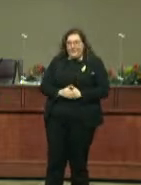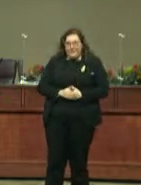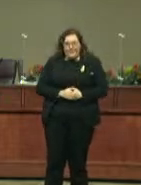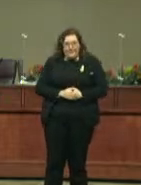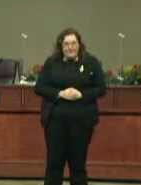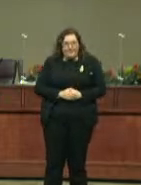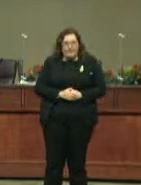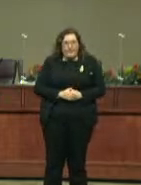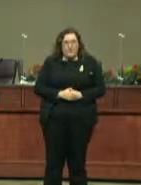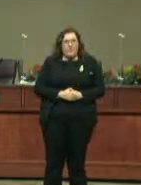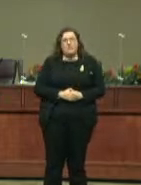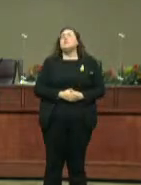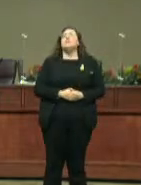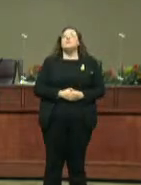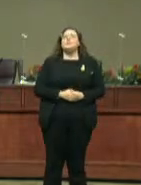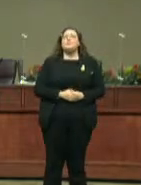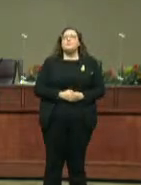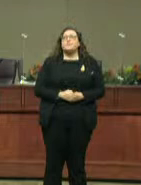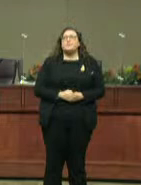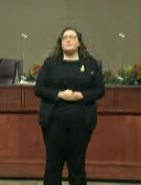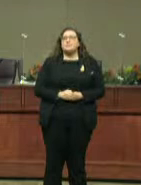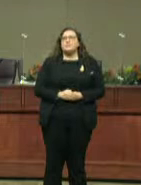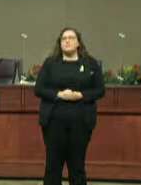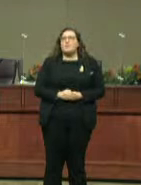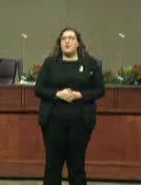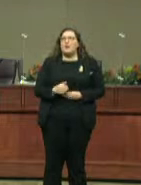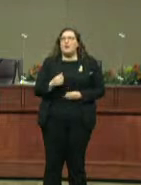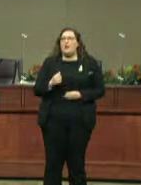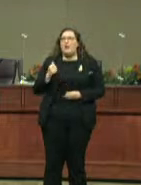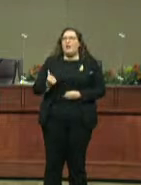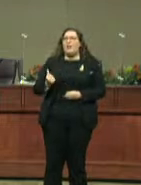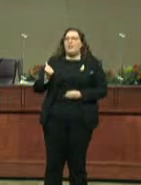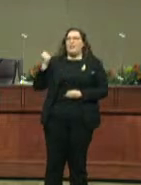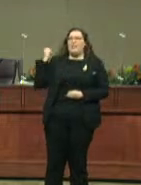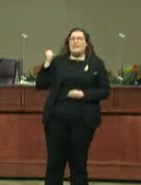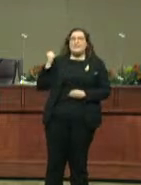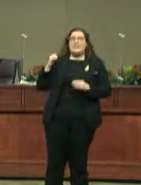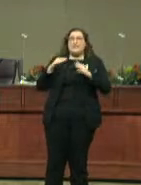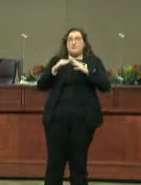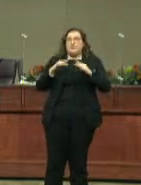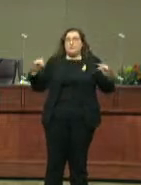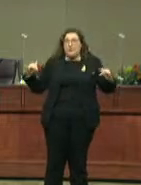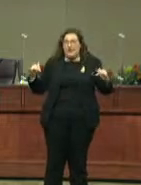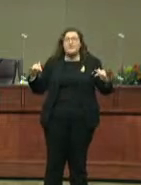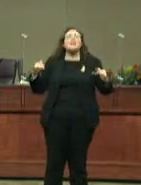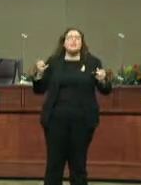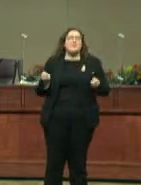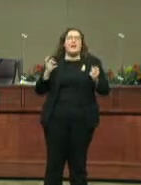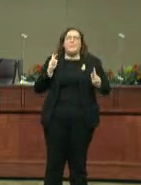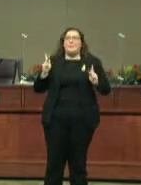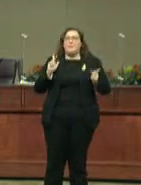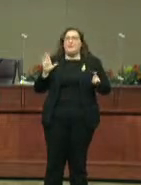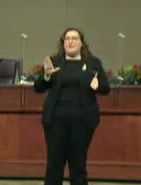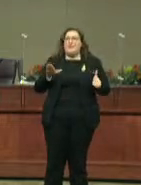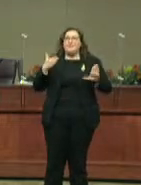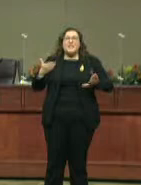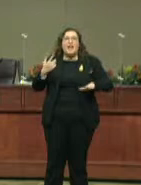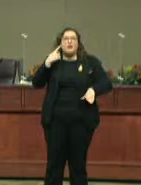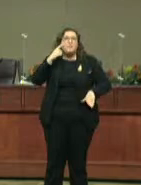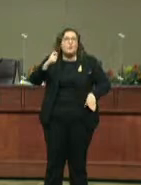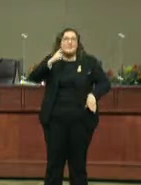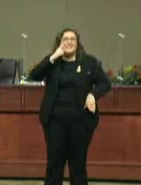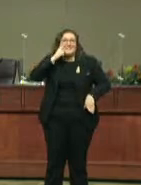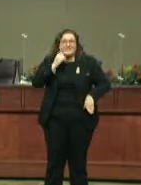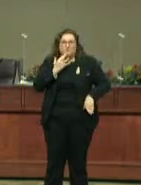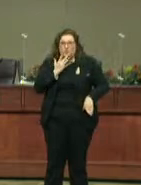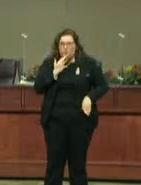This is the distribution of race just for death. And the interesting piece here that we always show is